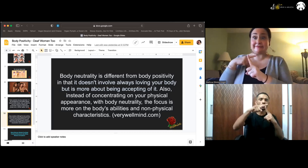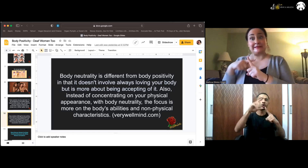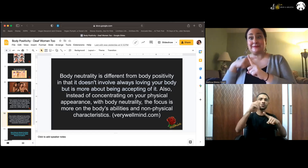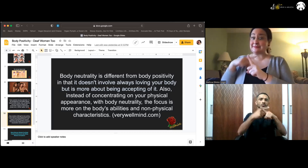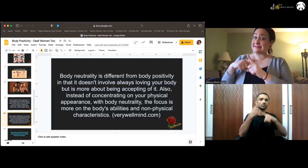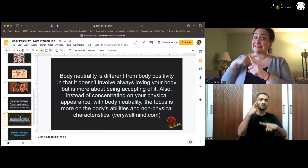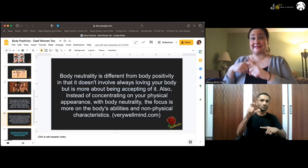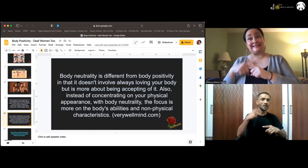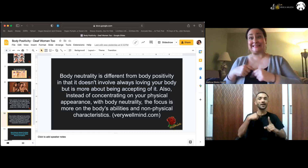for